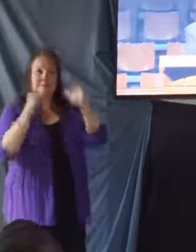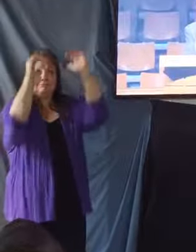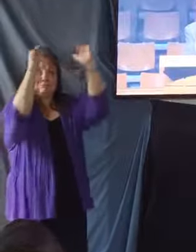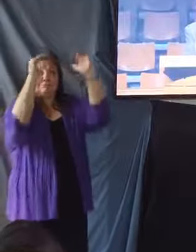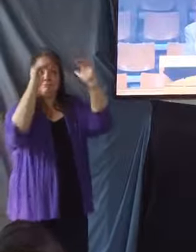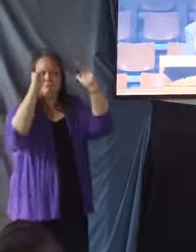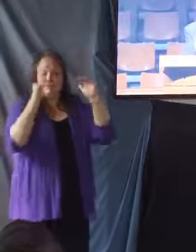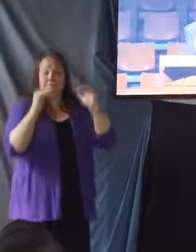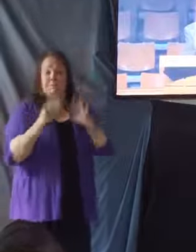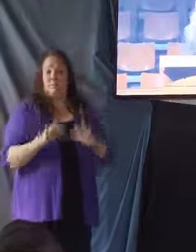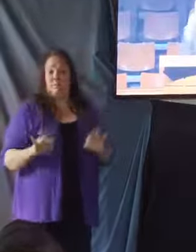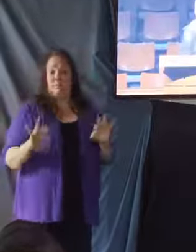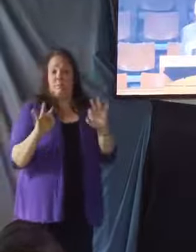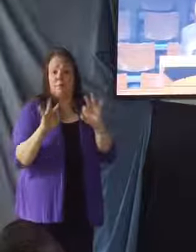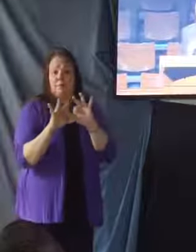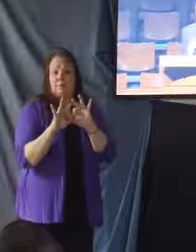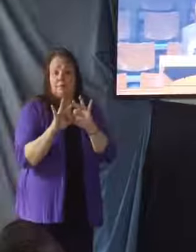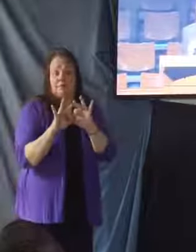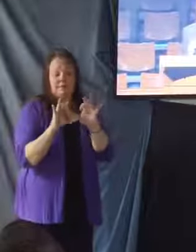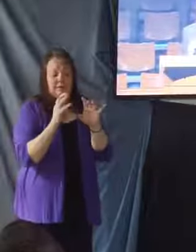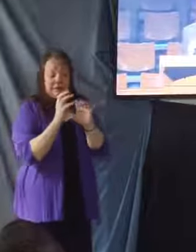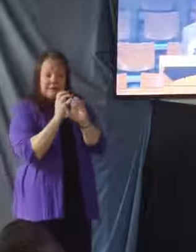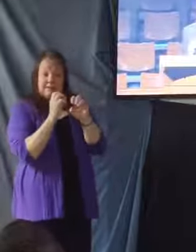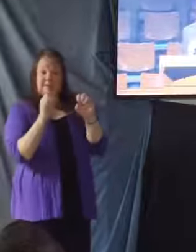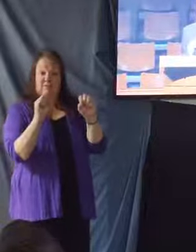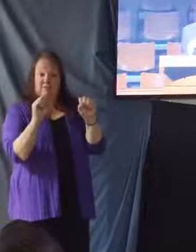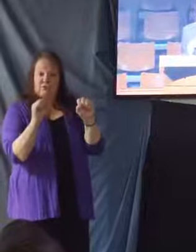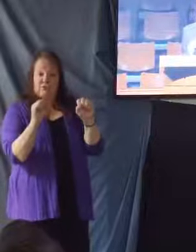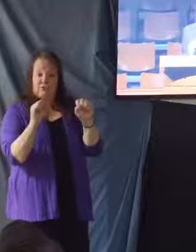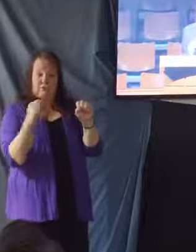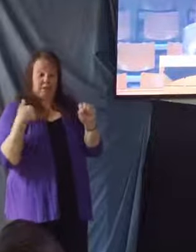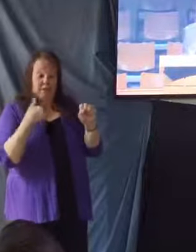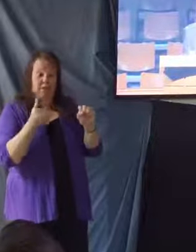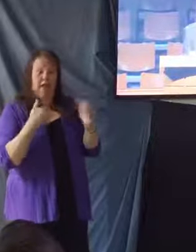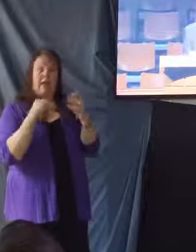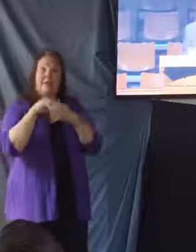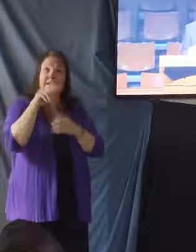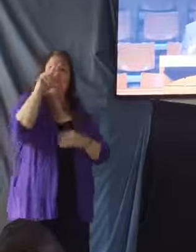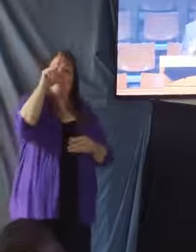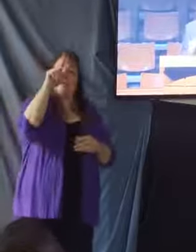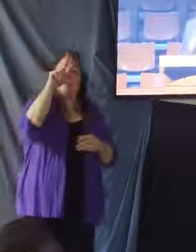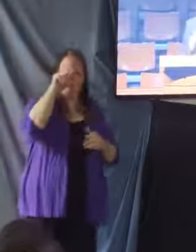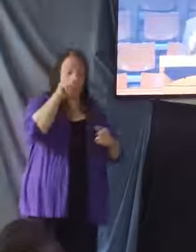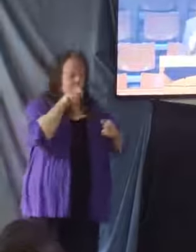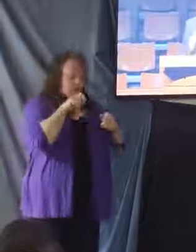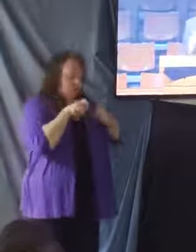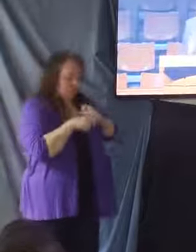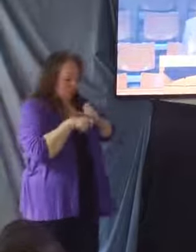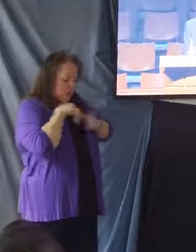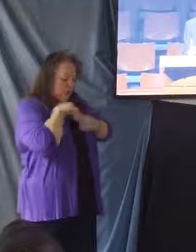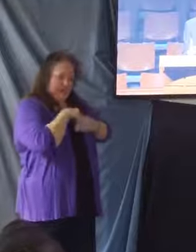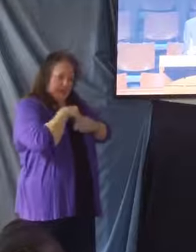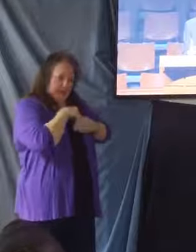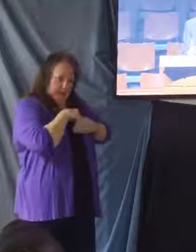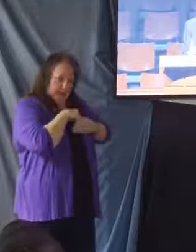important. The salvation that we have in Christ changes us within,